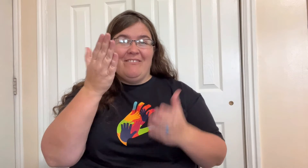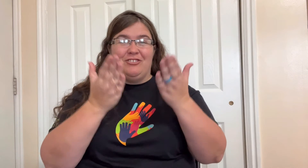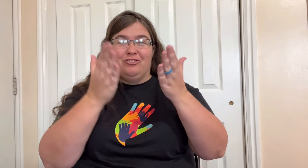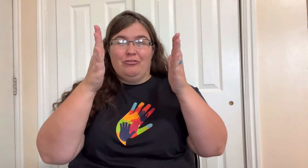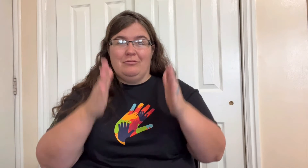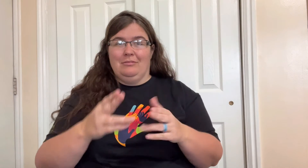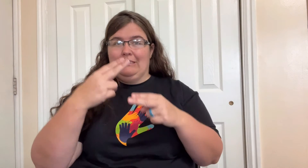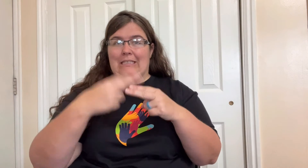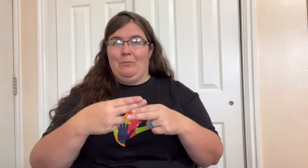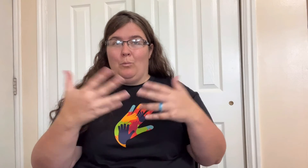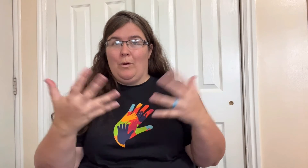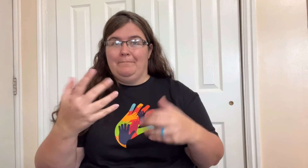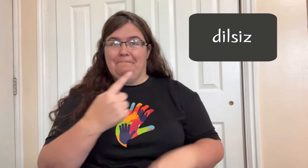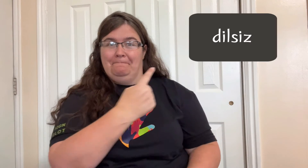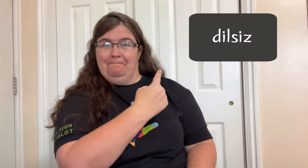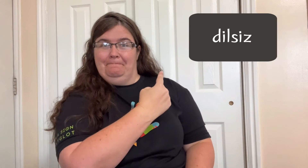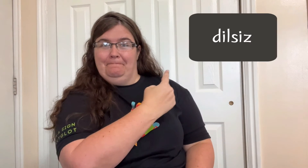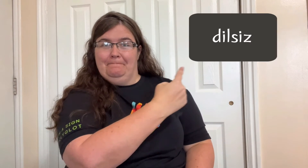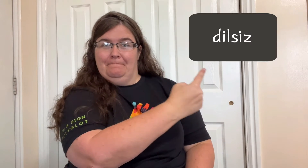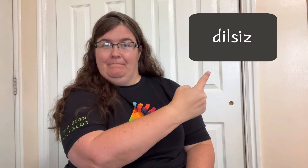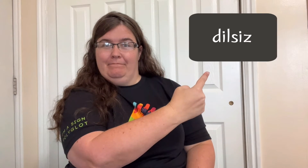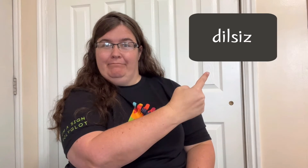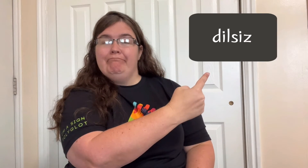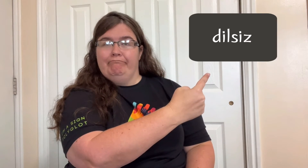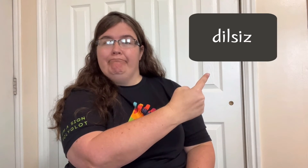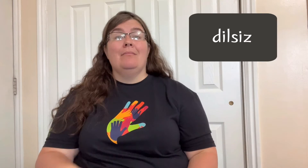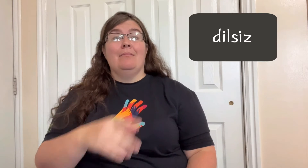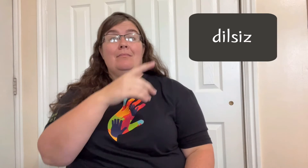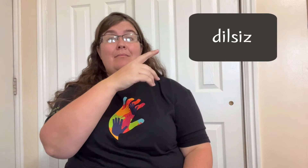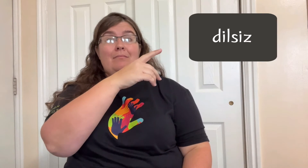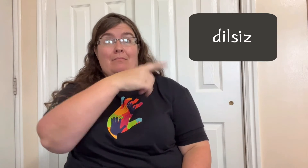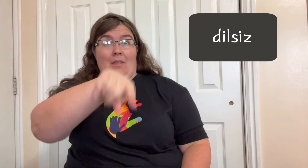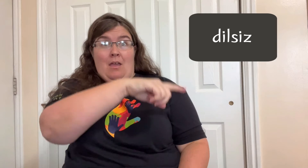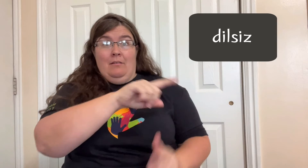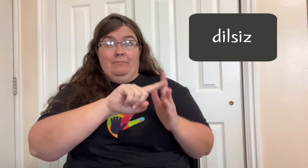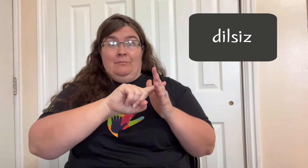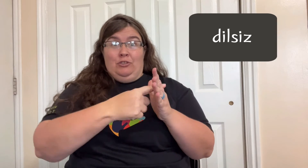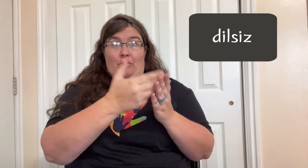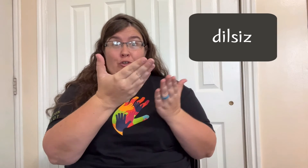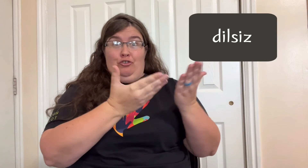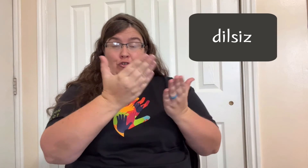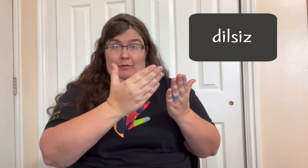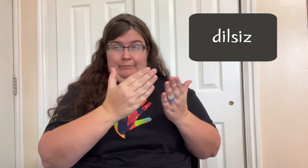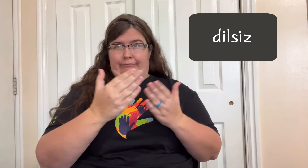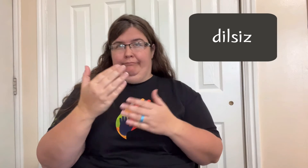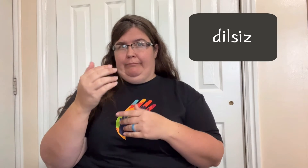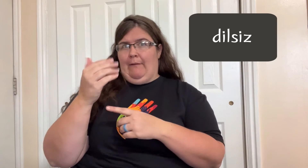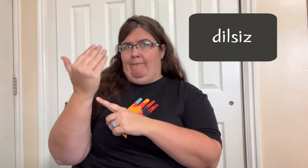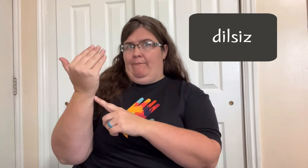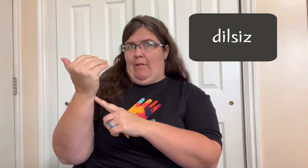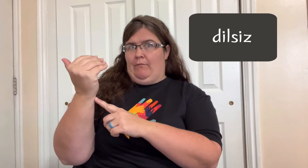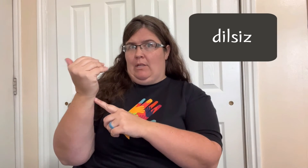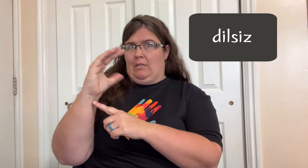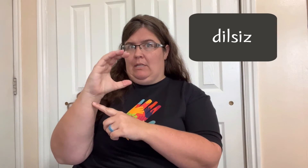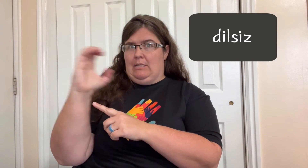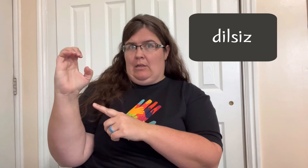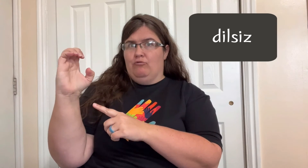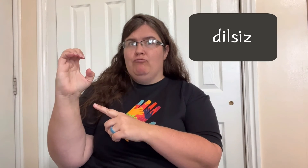So the deaf servants were called dilsiz, and they began serving the Sultan in around the 15th century.